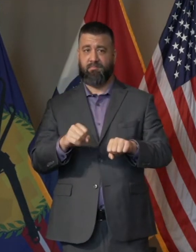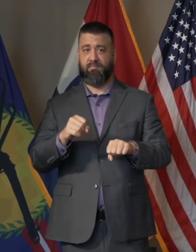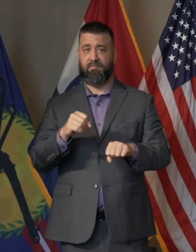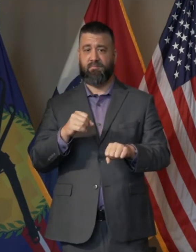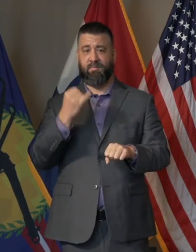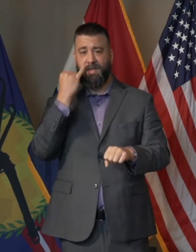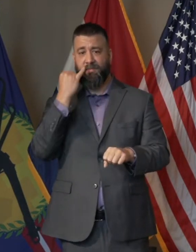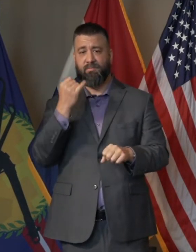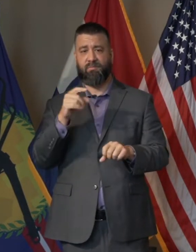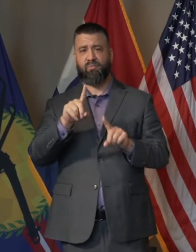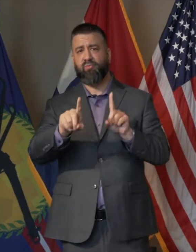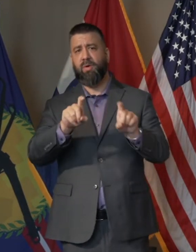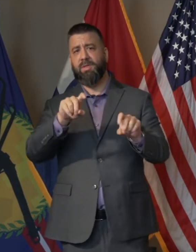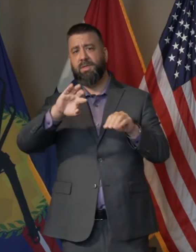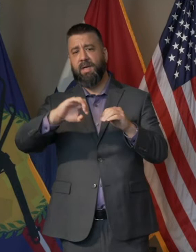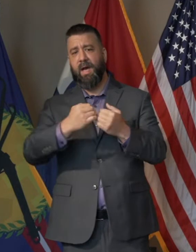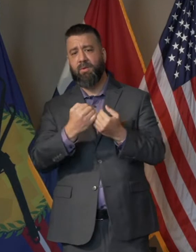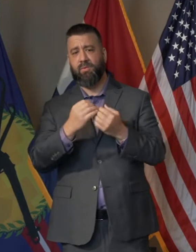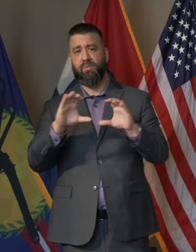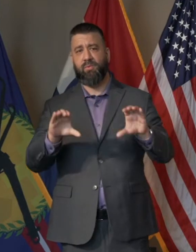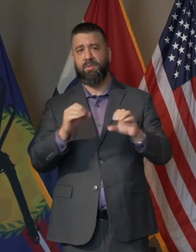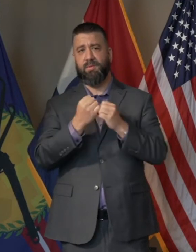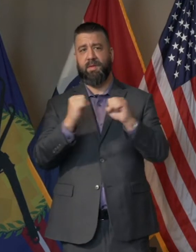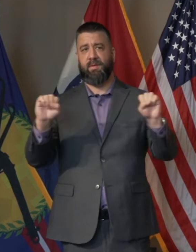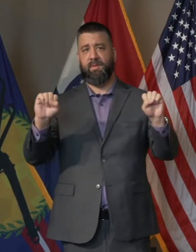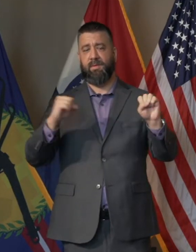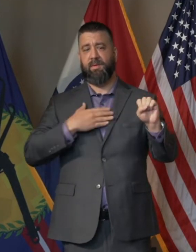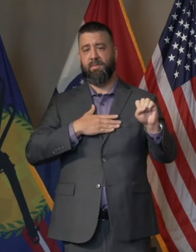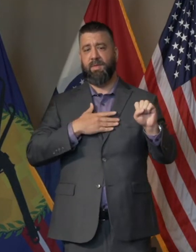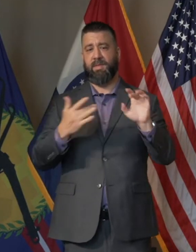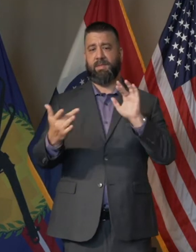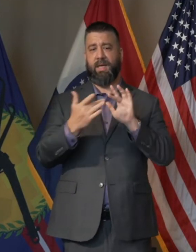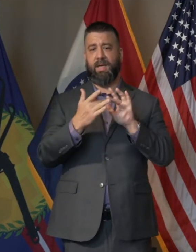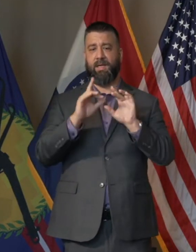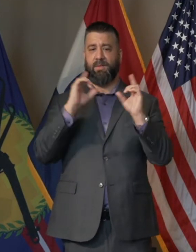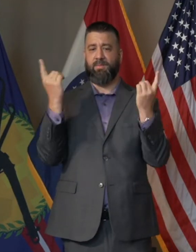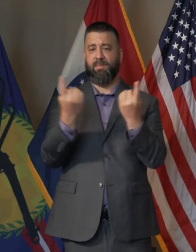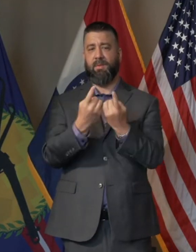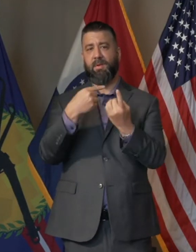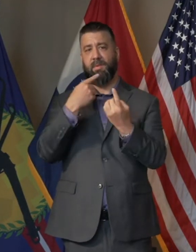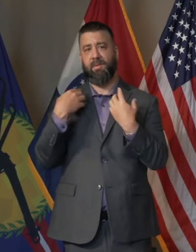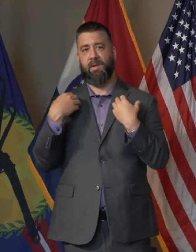safely, please contact our Department of Public Health at